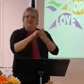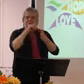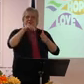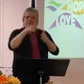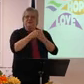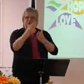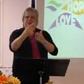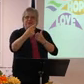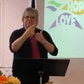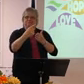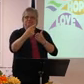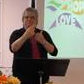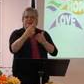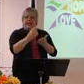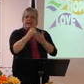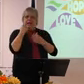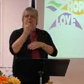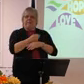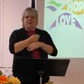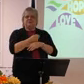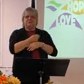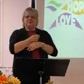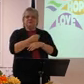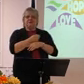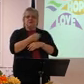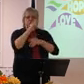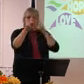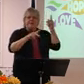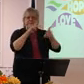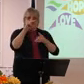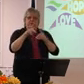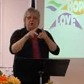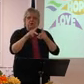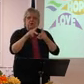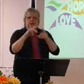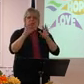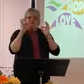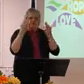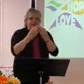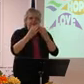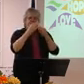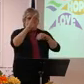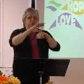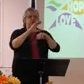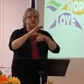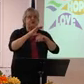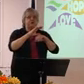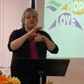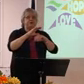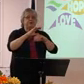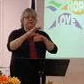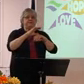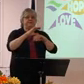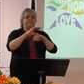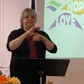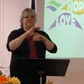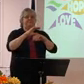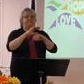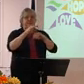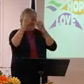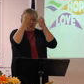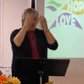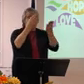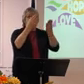week. And Lord, help us to be people, families, and a church